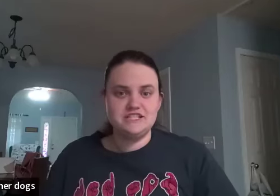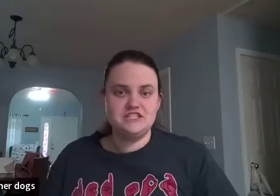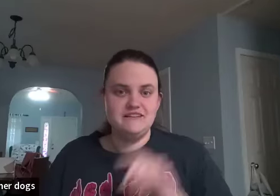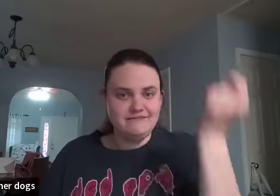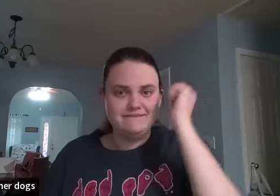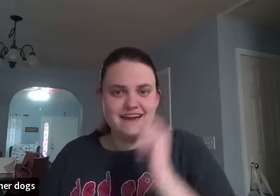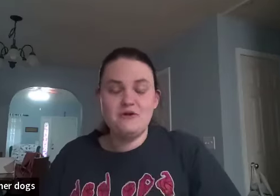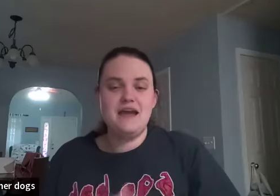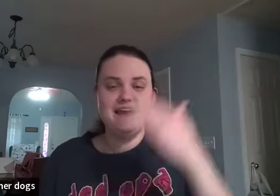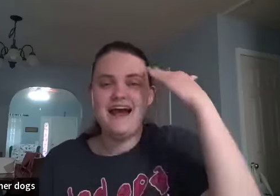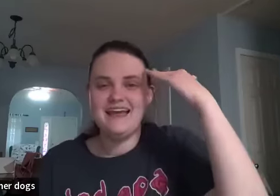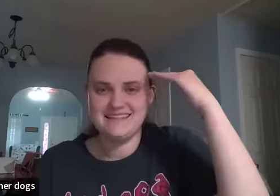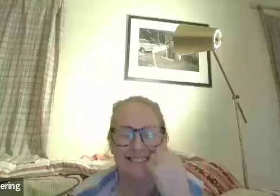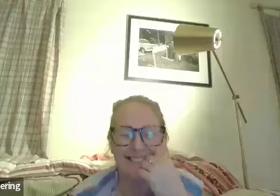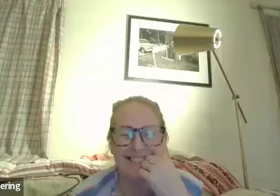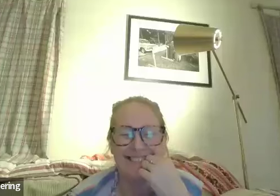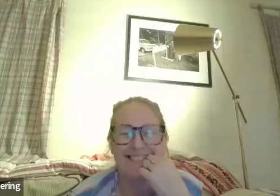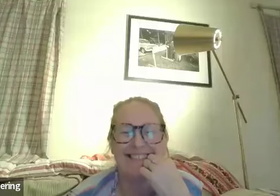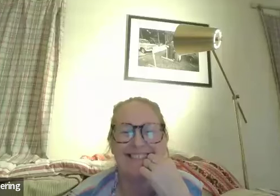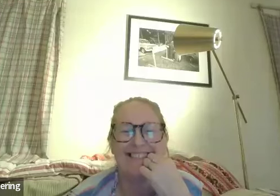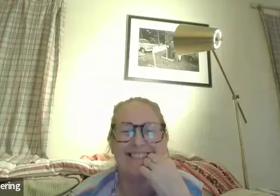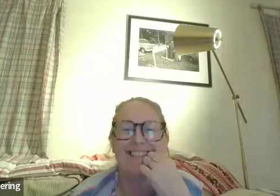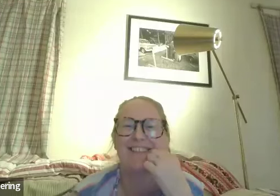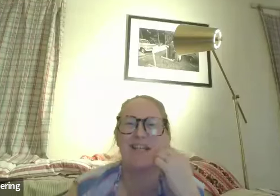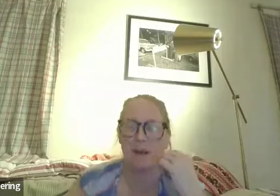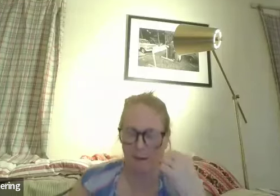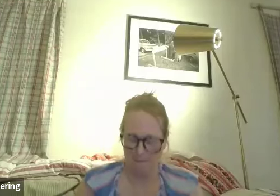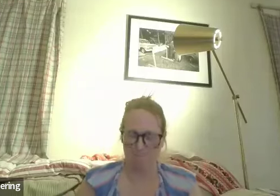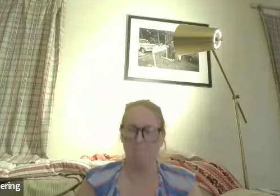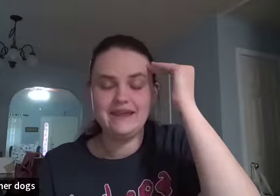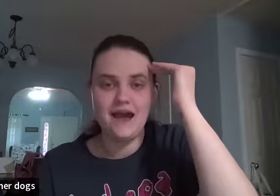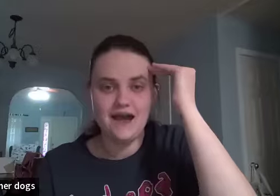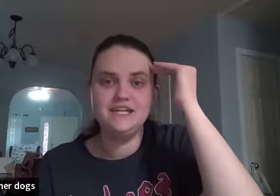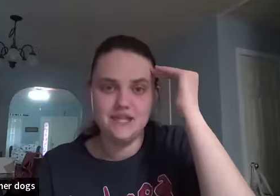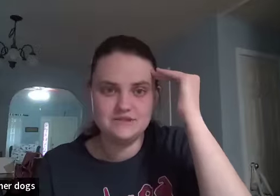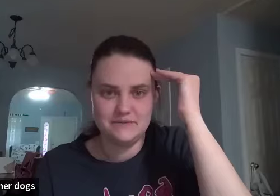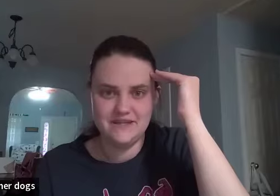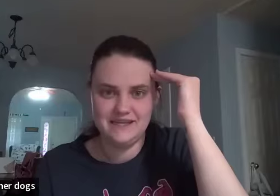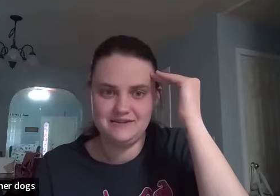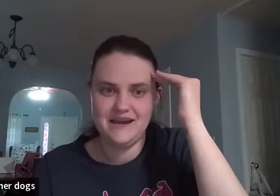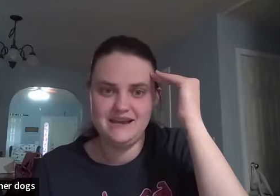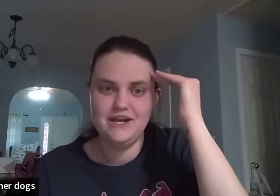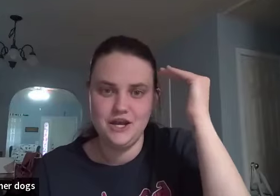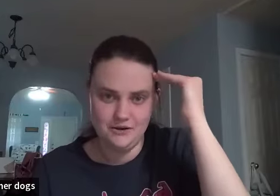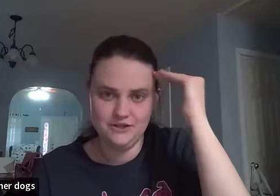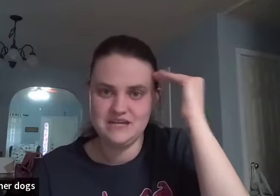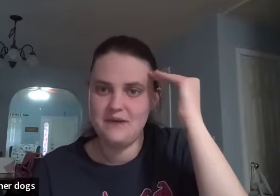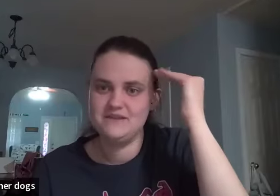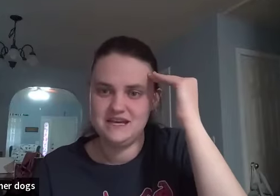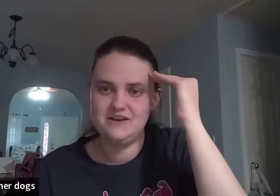just did it like that. Okay. It's literally, okay, so this is a sign for no, like I know something. Okay. No, you tap on the side of your